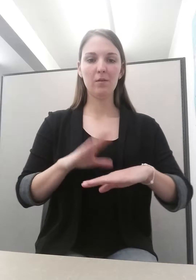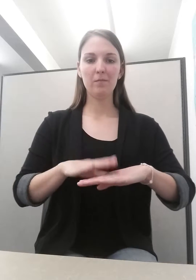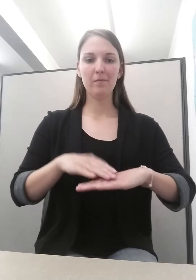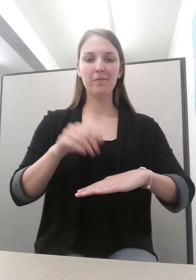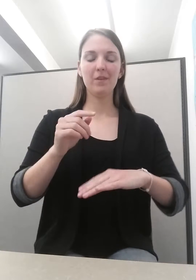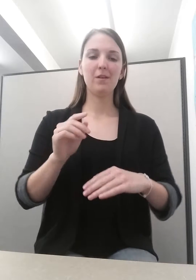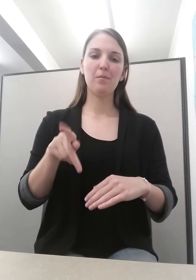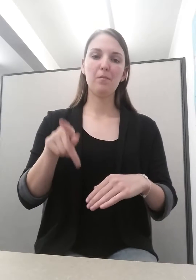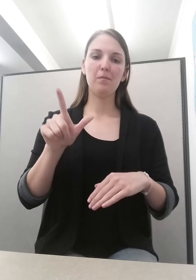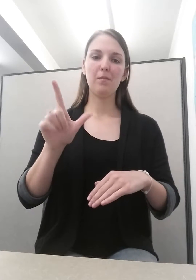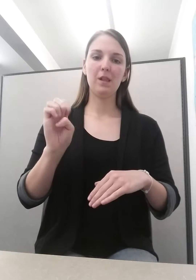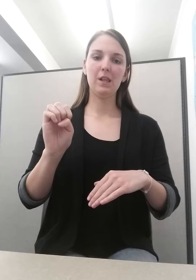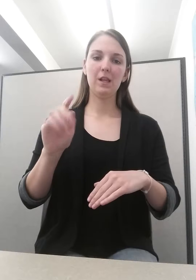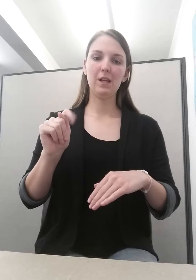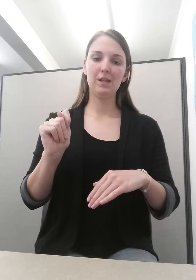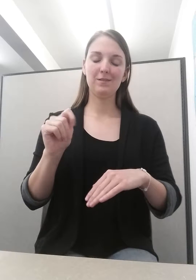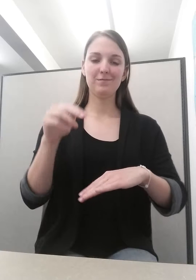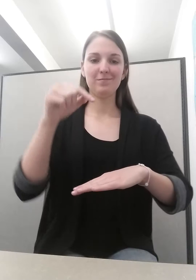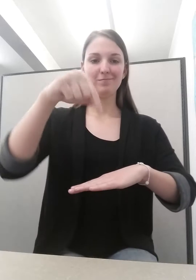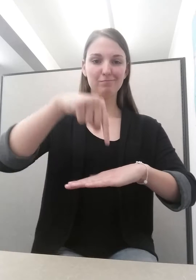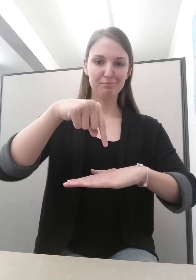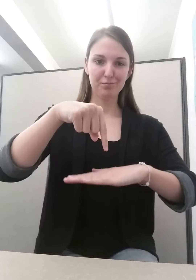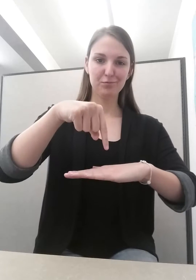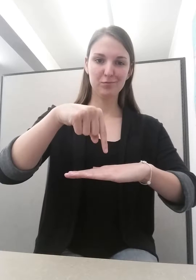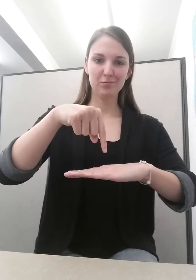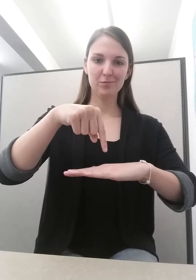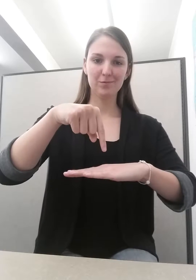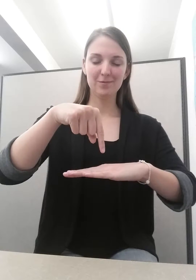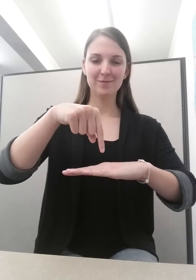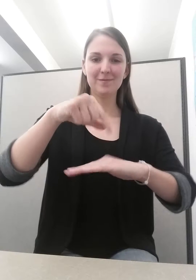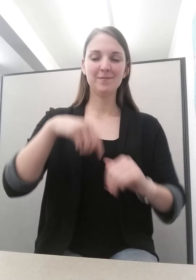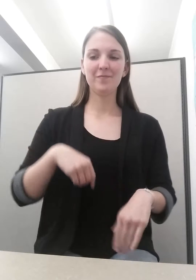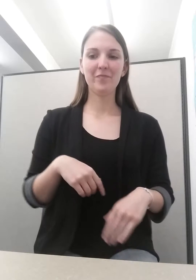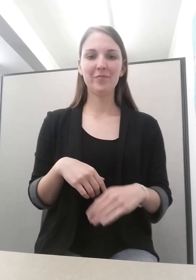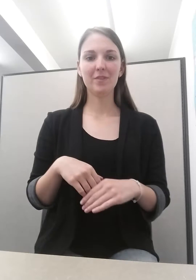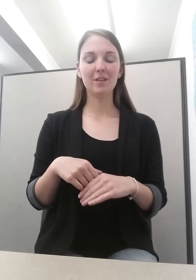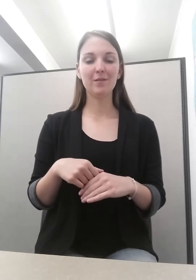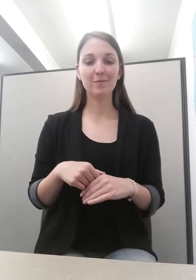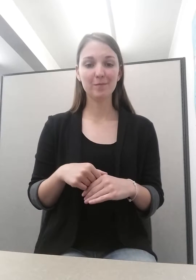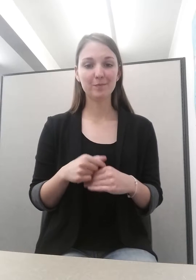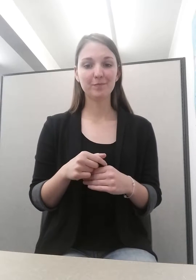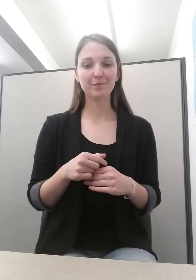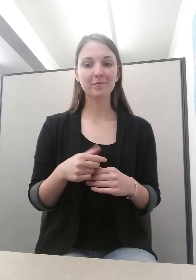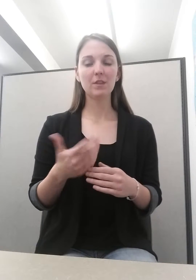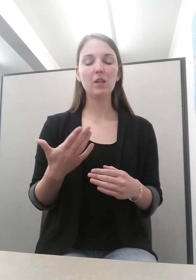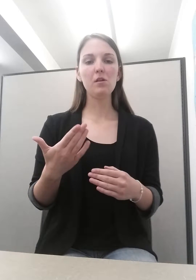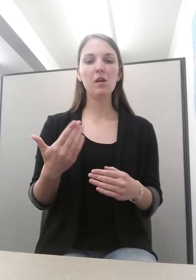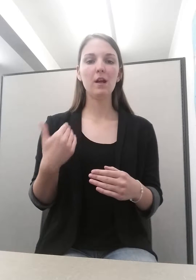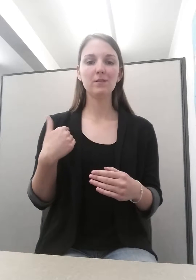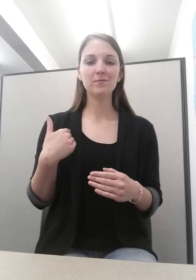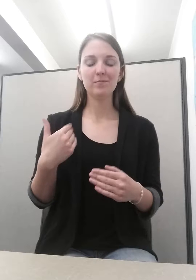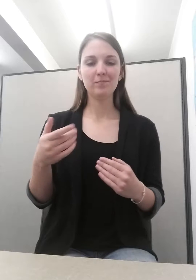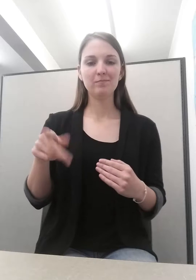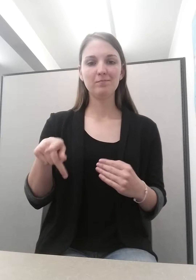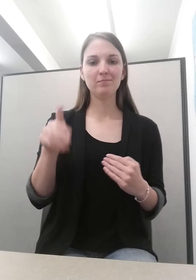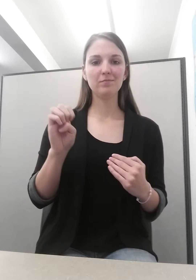the needle, which is located in the needle foot. It also has a pedal that's on the floor. Now the